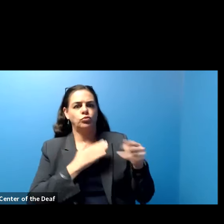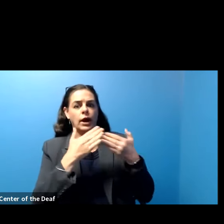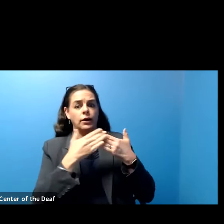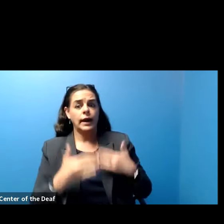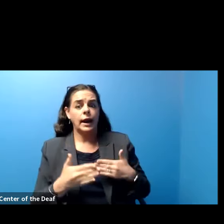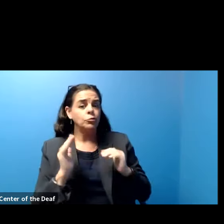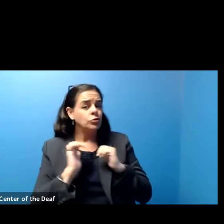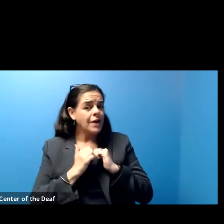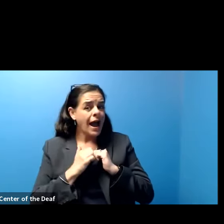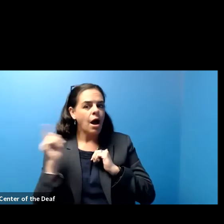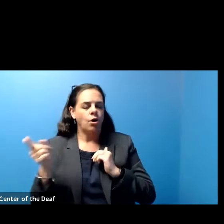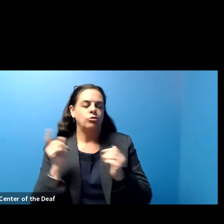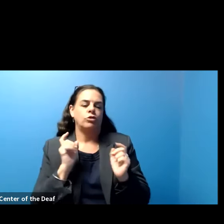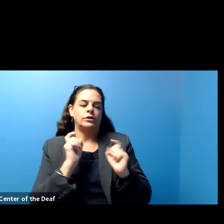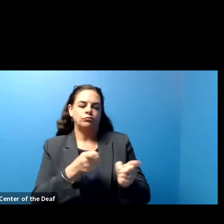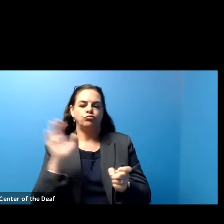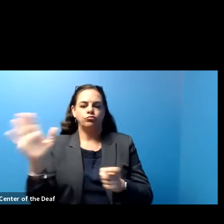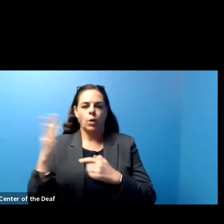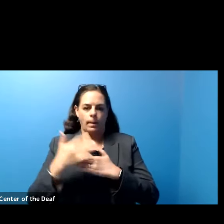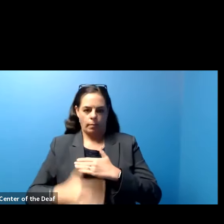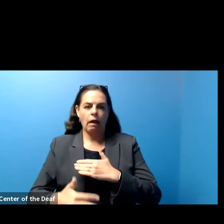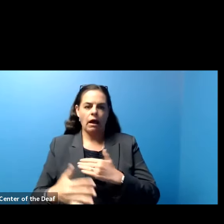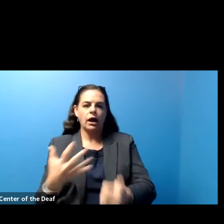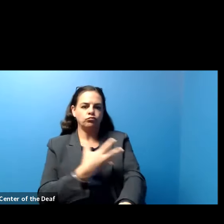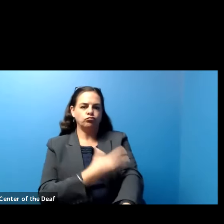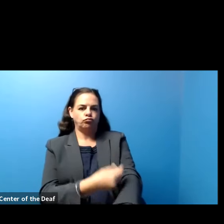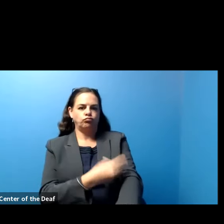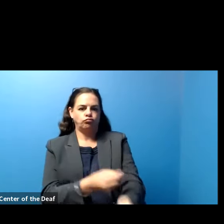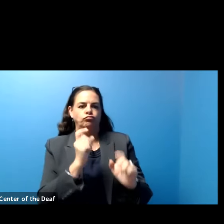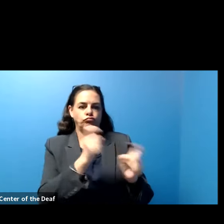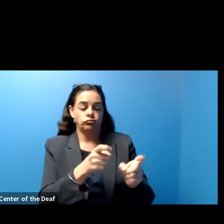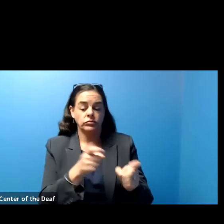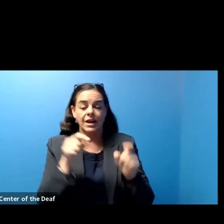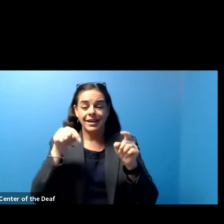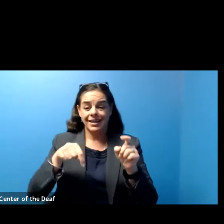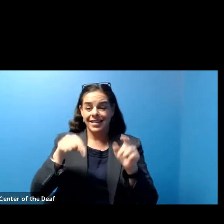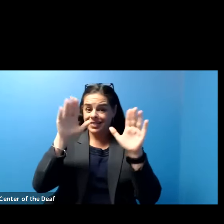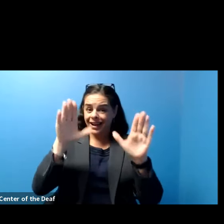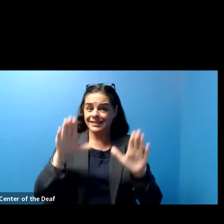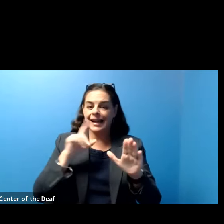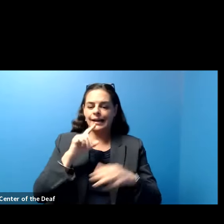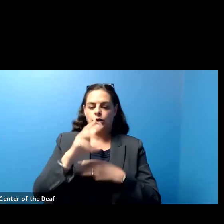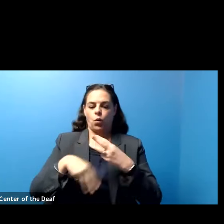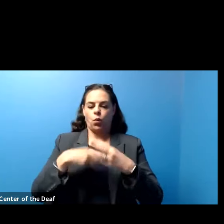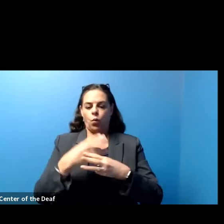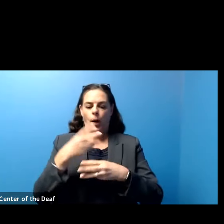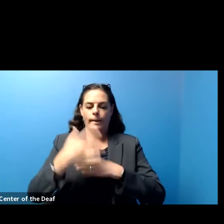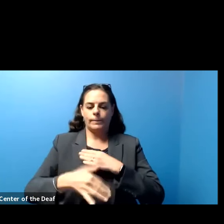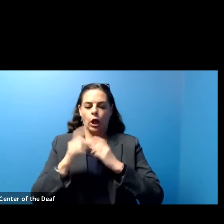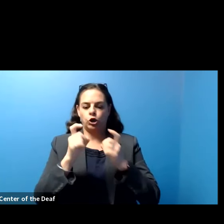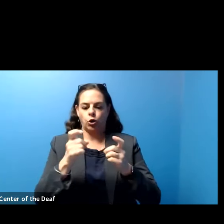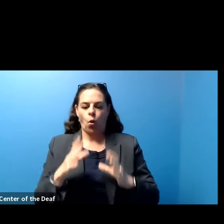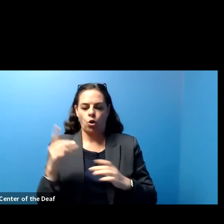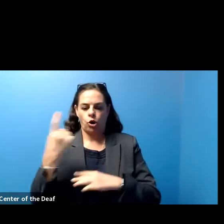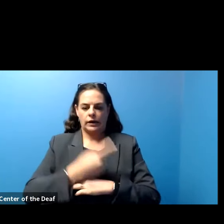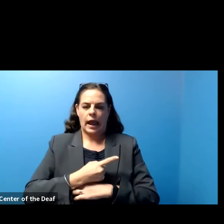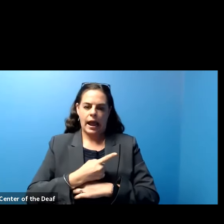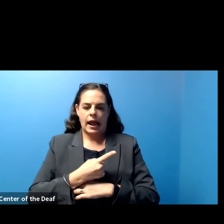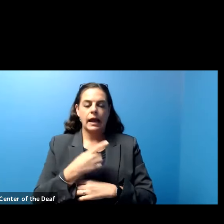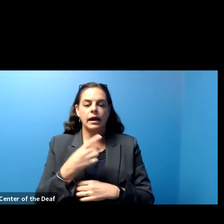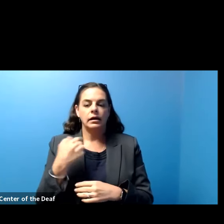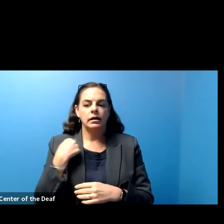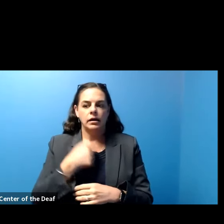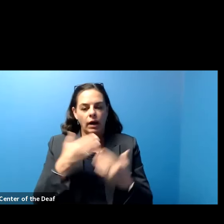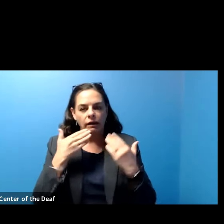blood. Sunday is World Blood Donor Day, and we are so appreciative of the folks who are continuing to safely